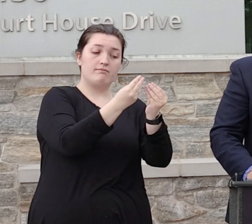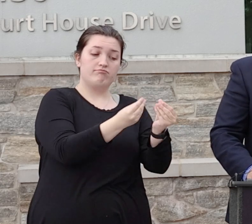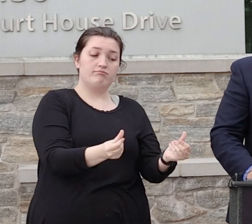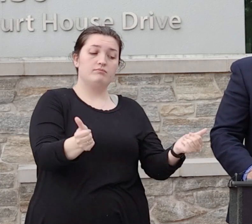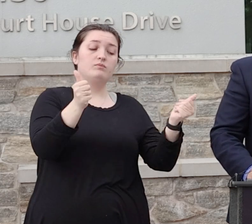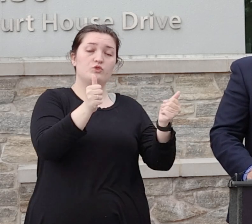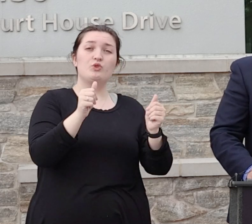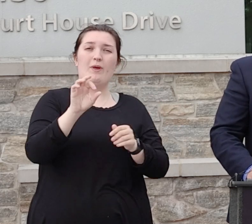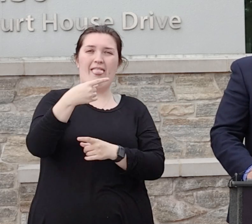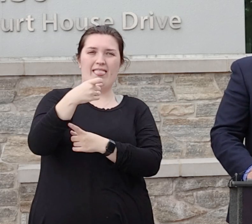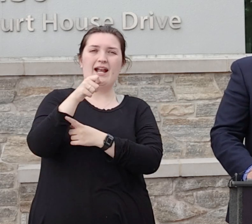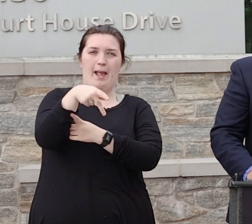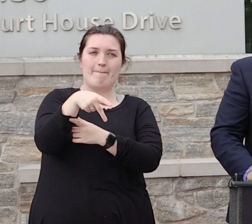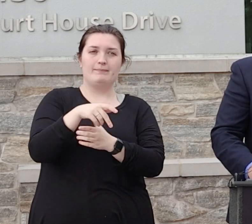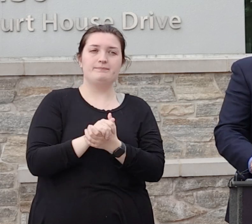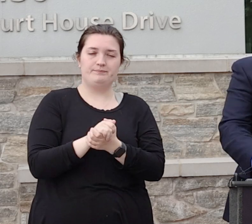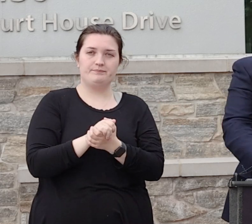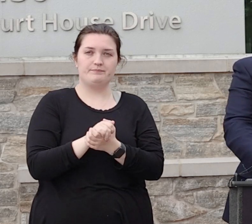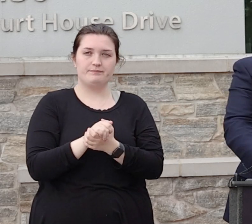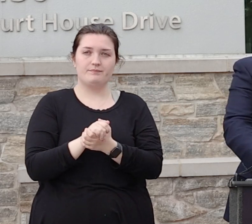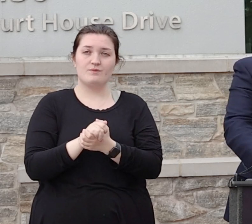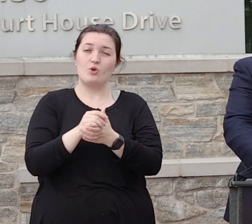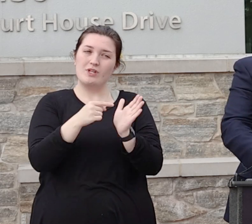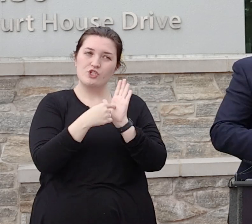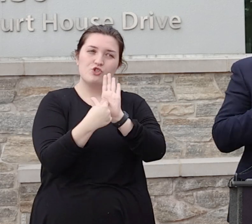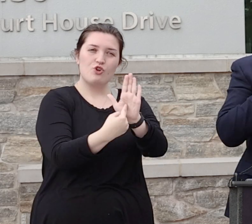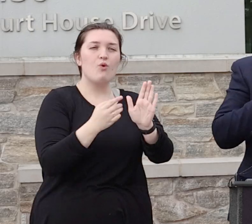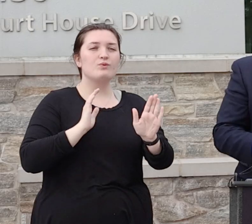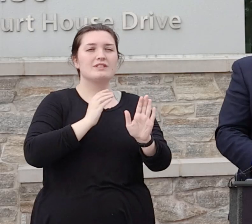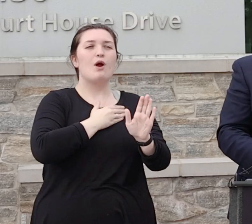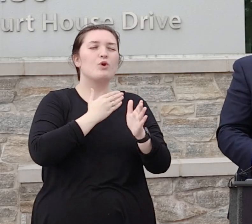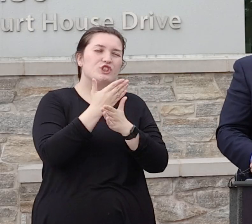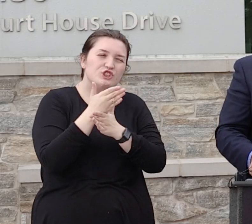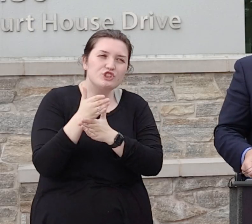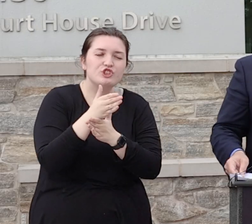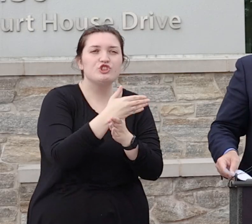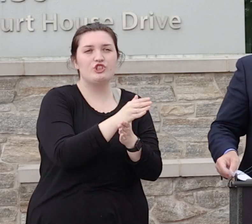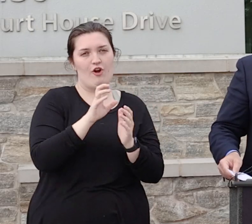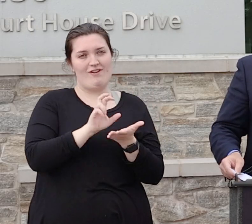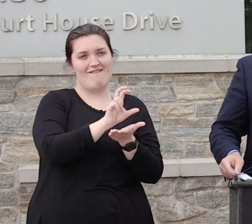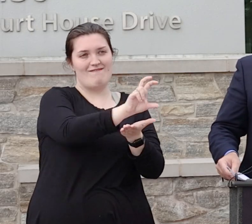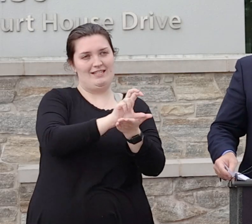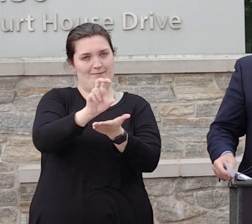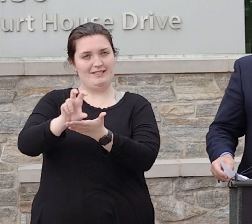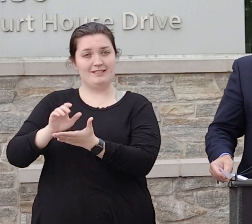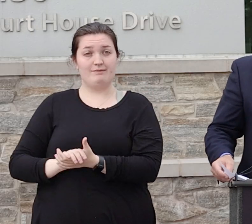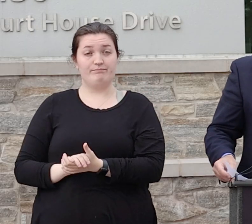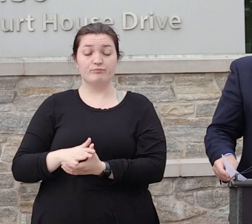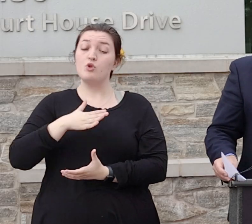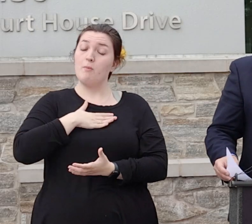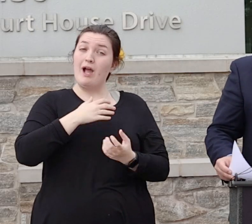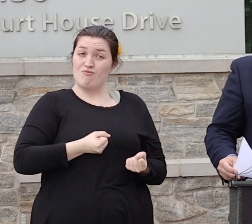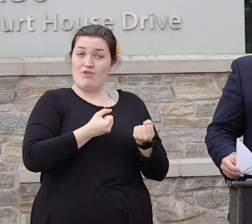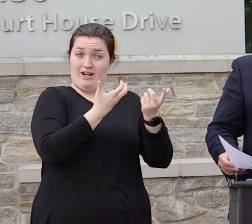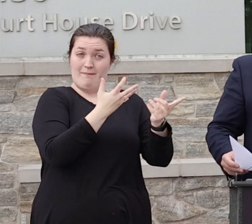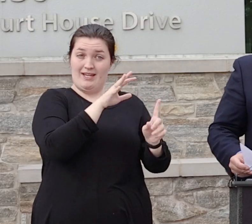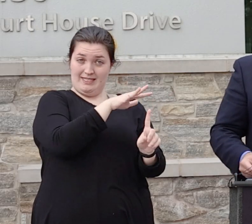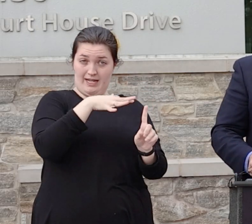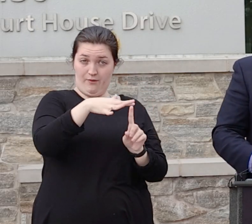board's priorities and our shared strategic investments. My recommended scenario will